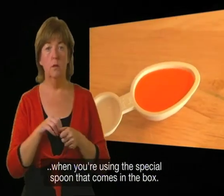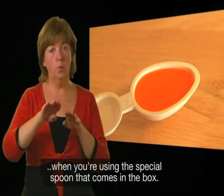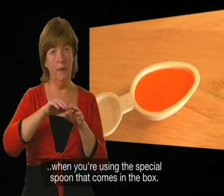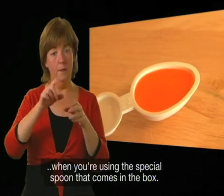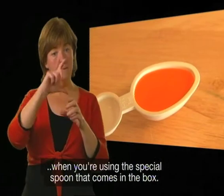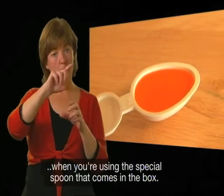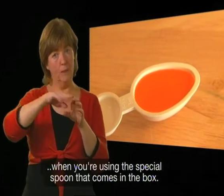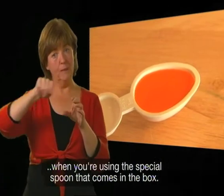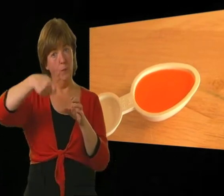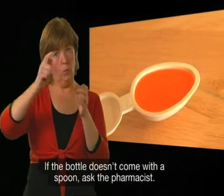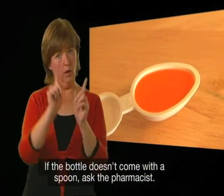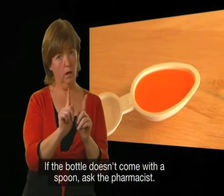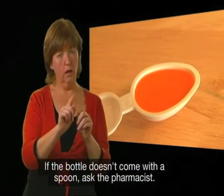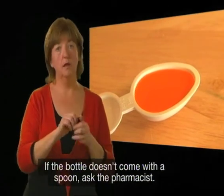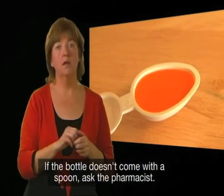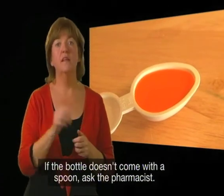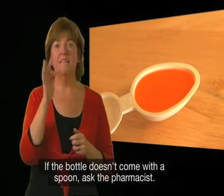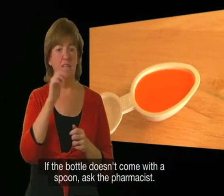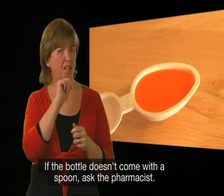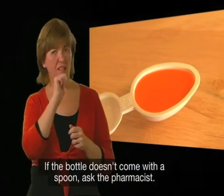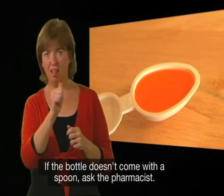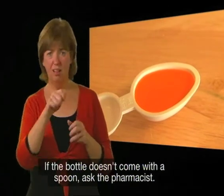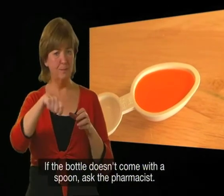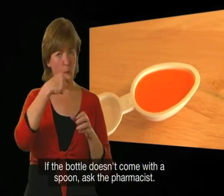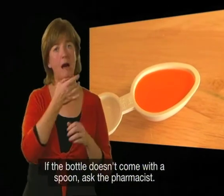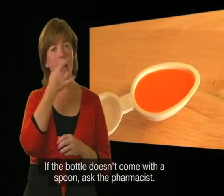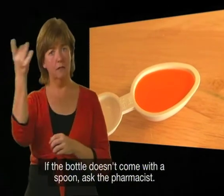box. If the bottle doesn't come with a spoon, ask the pharmacist.